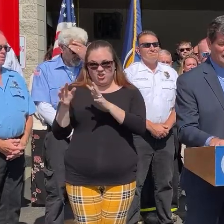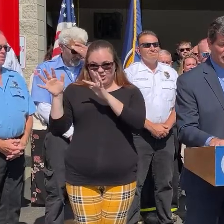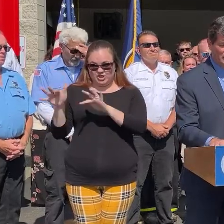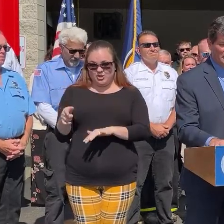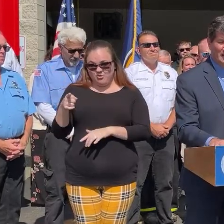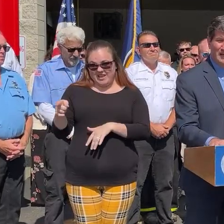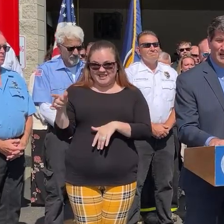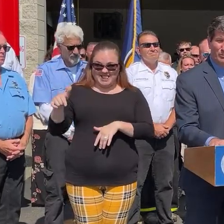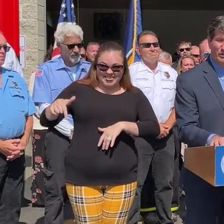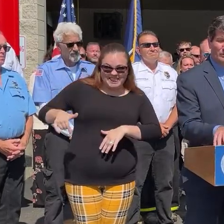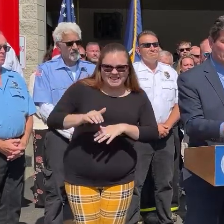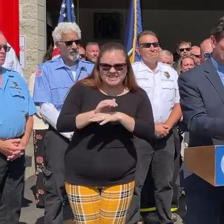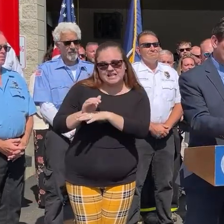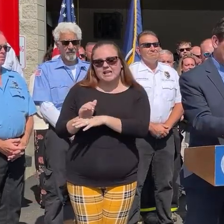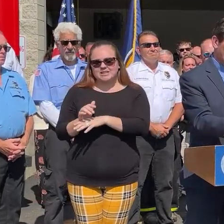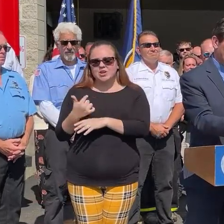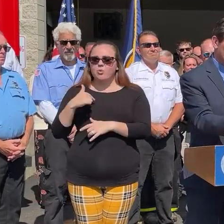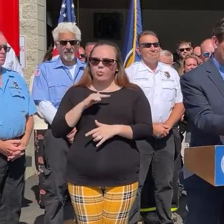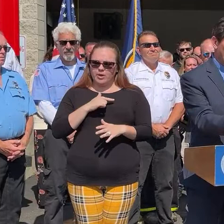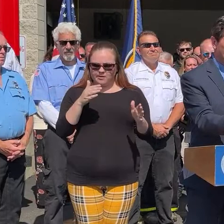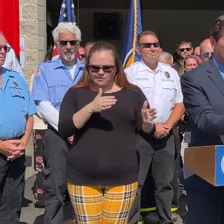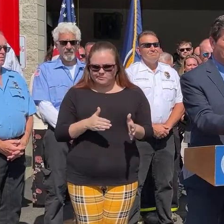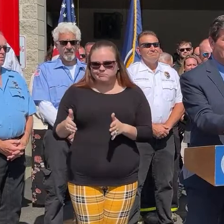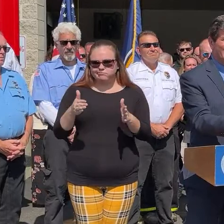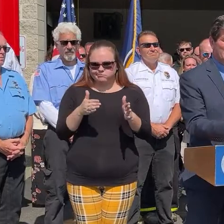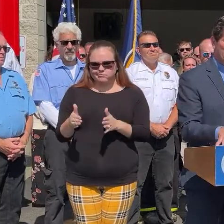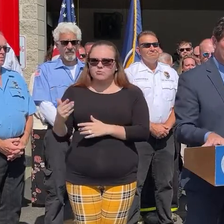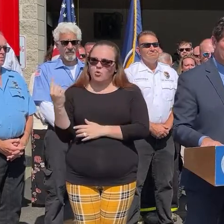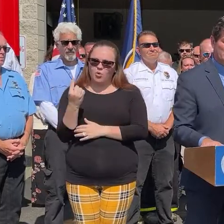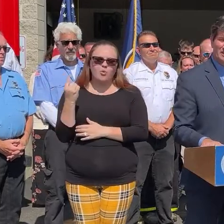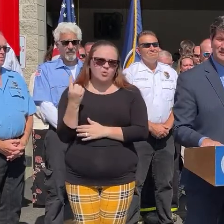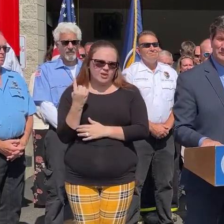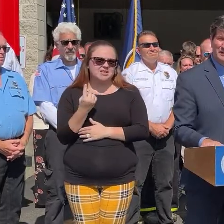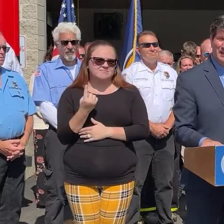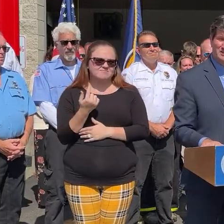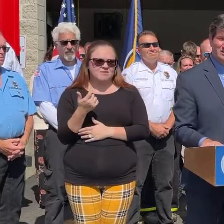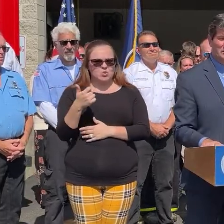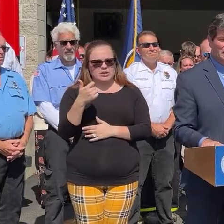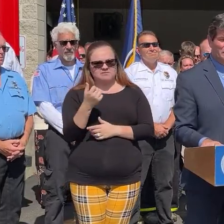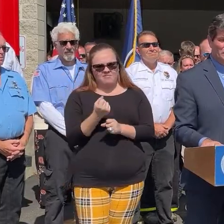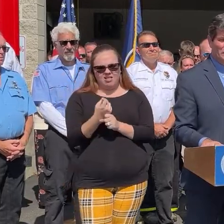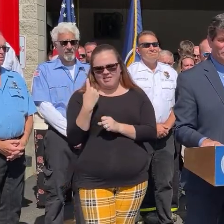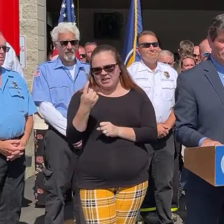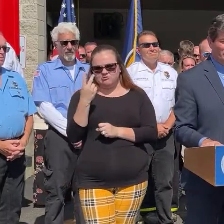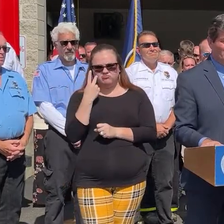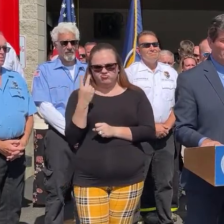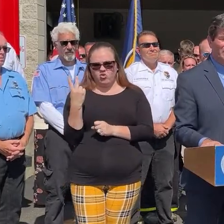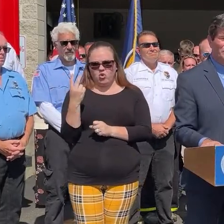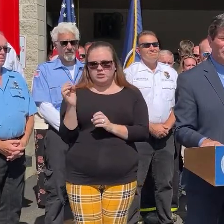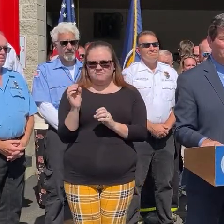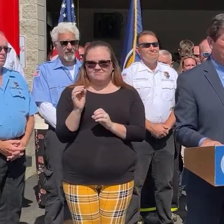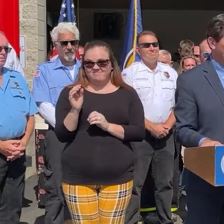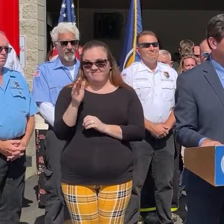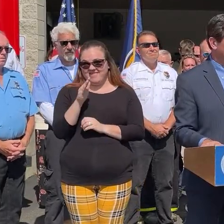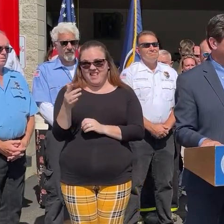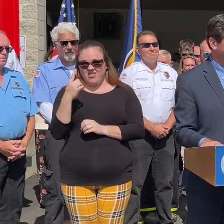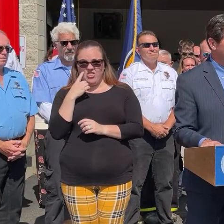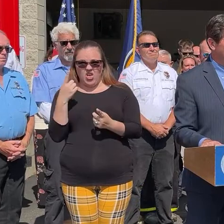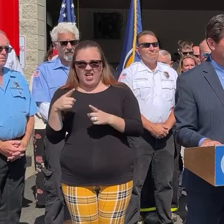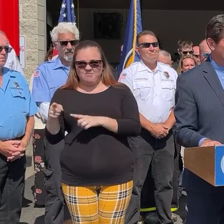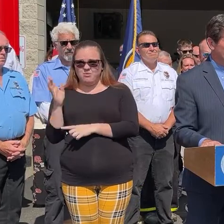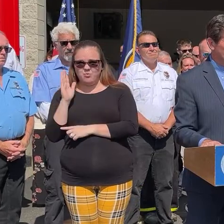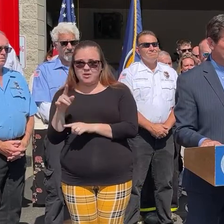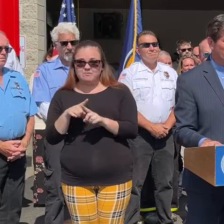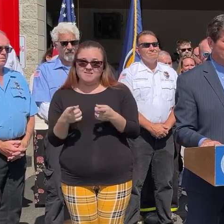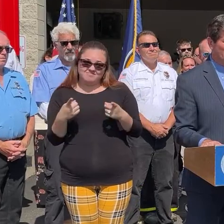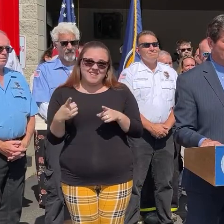late at night. But we're prepared as we always are. We just saw something last year that we never really thought would happen, but it did,